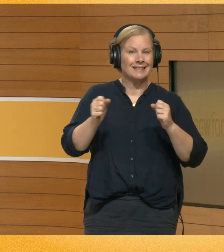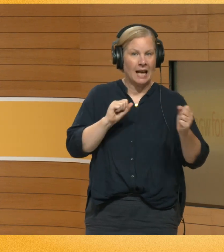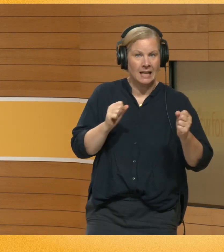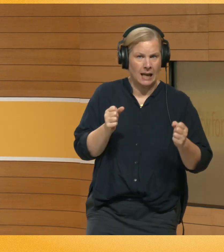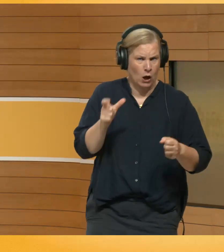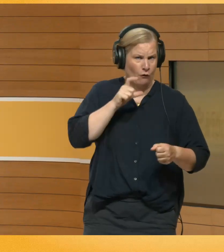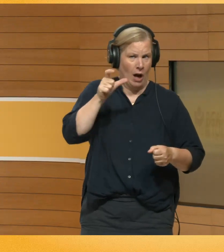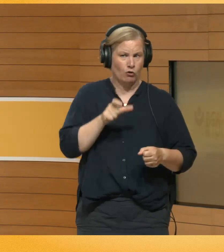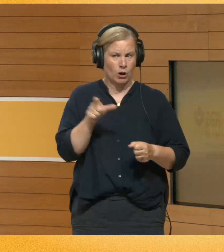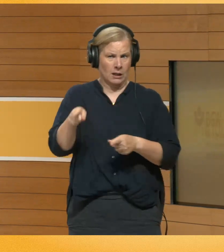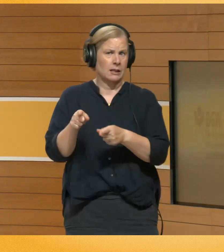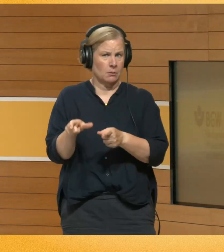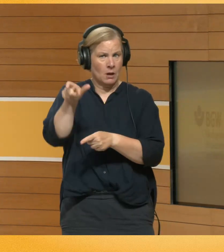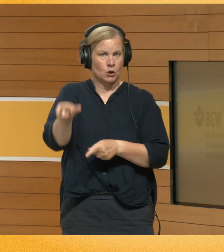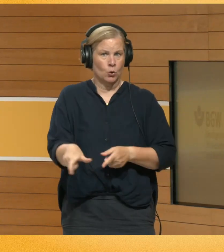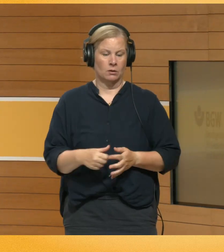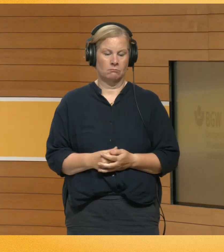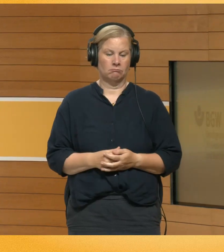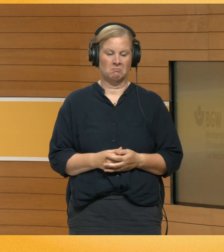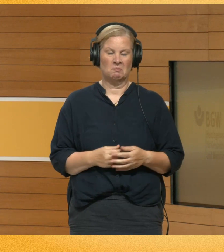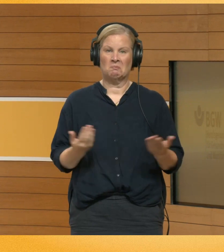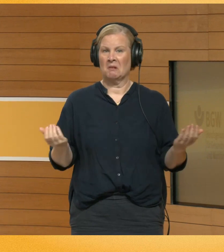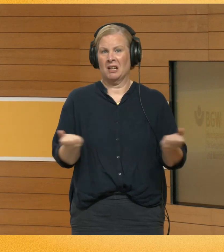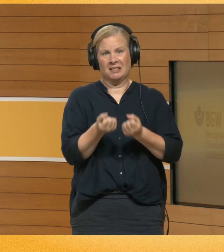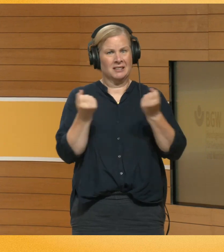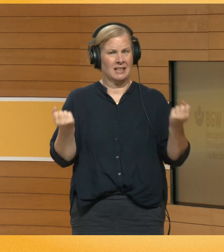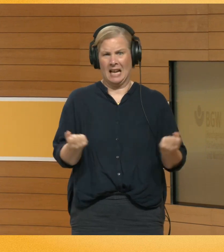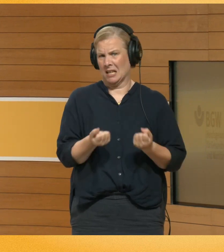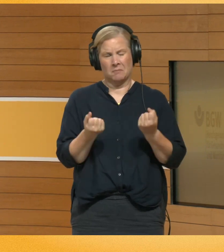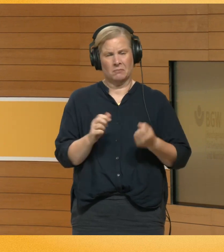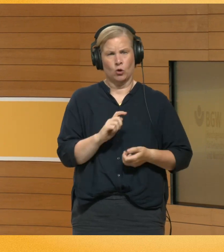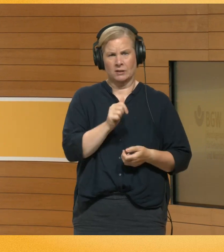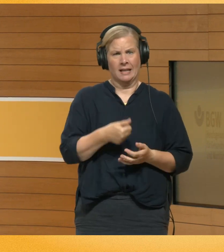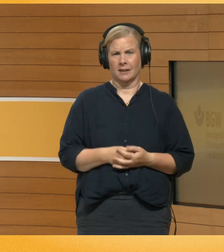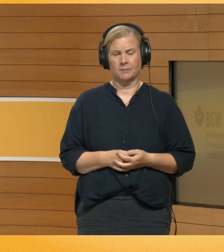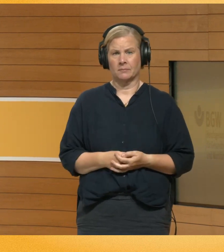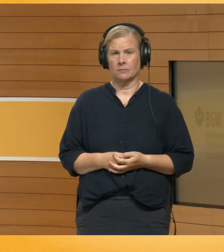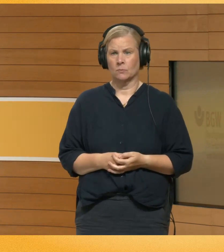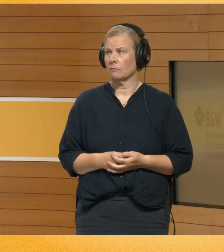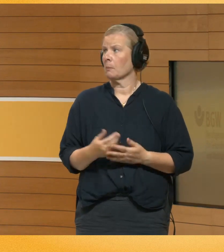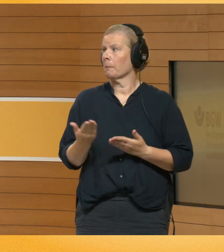Sometimes you have people responsible for kinesthetics. Rarely you find a trainer